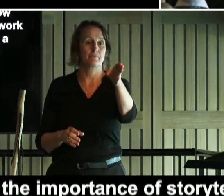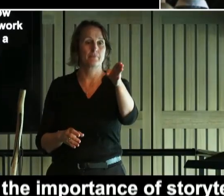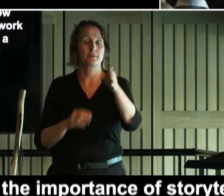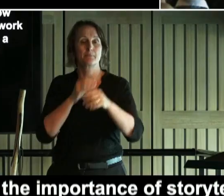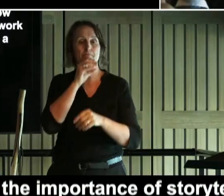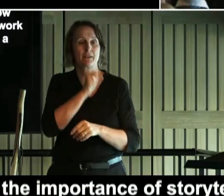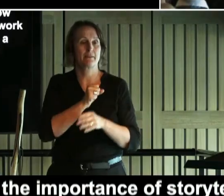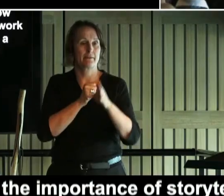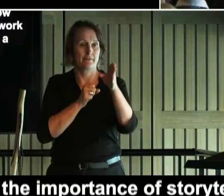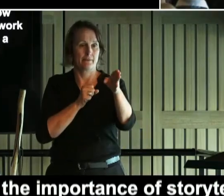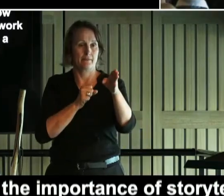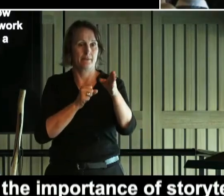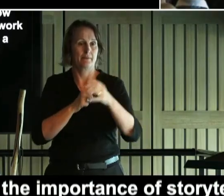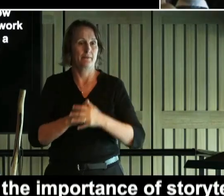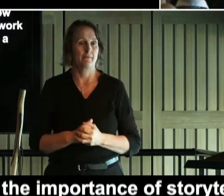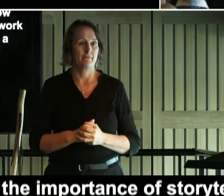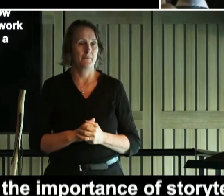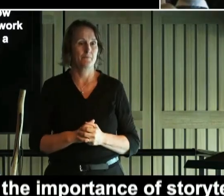Yes, from the room.